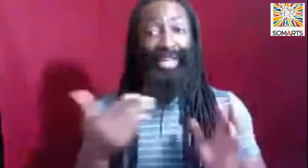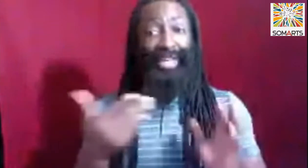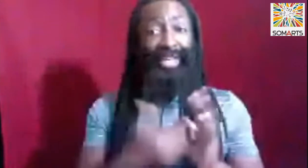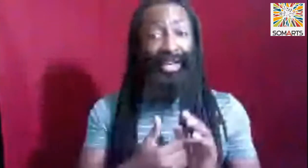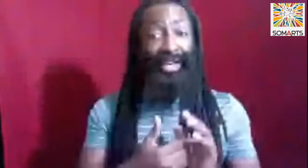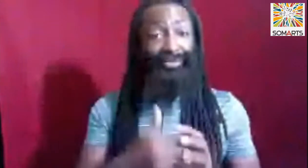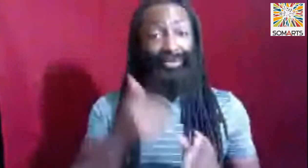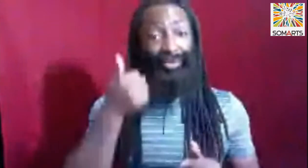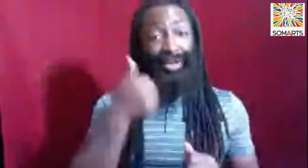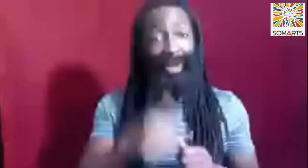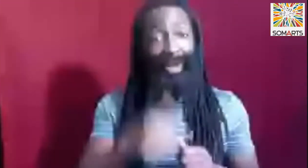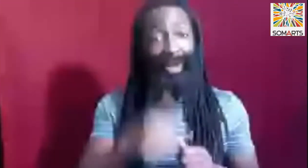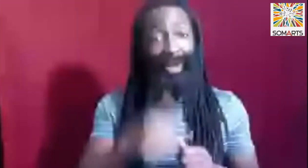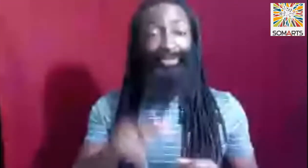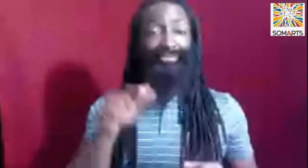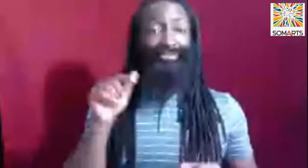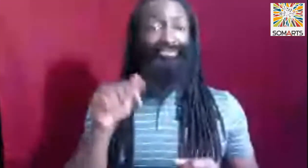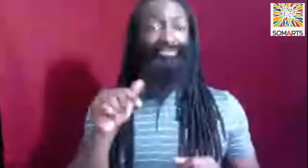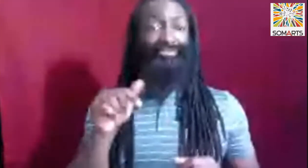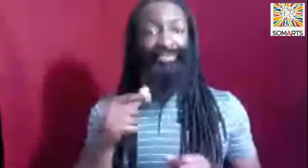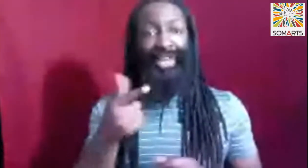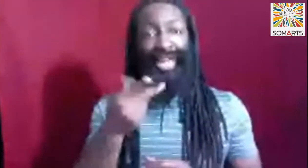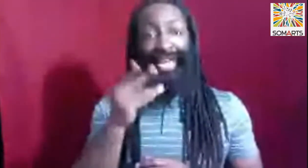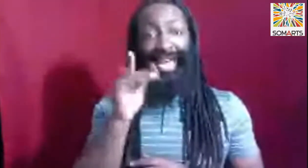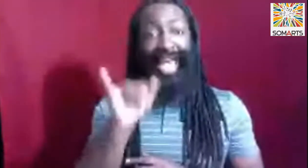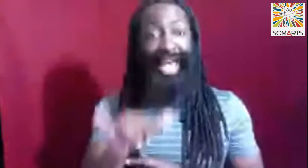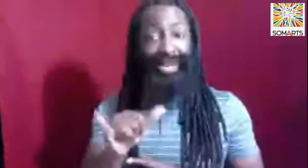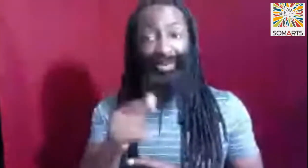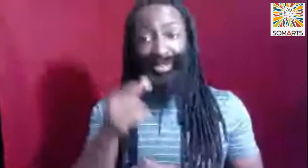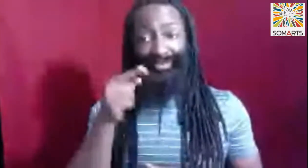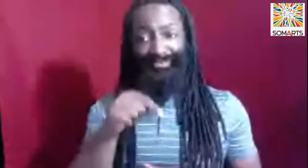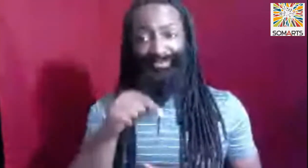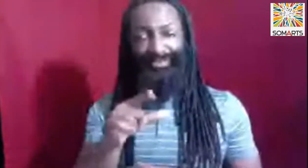for partnering with us and allowing me to collaborate or collaborating with them.